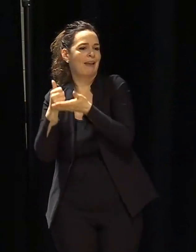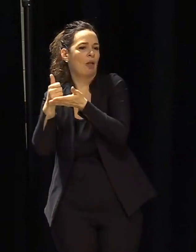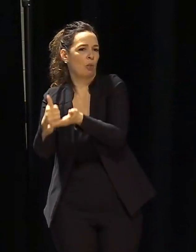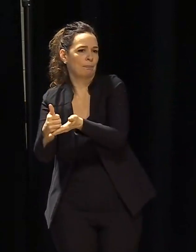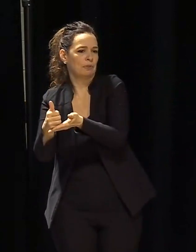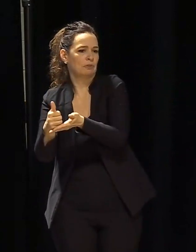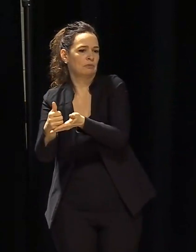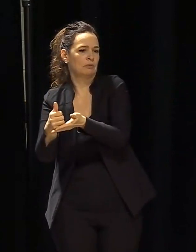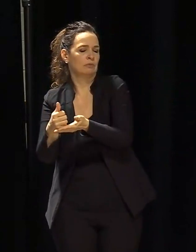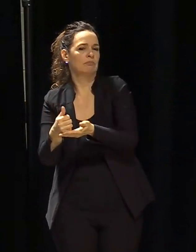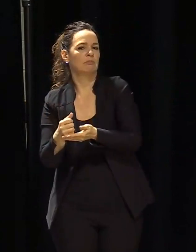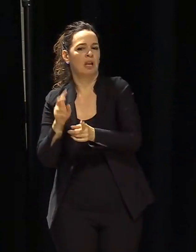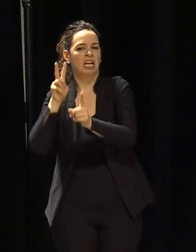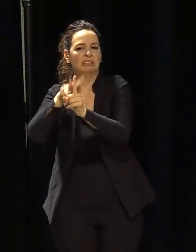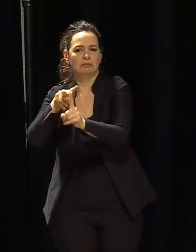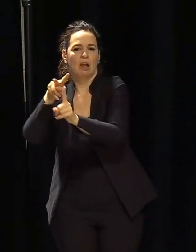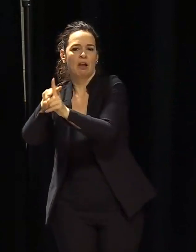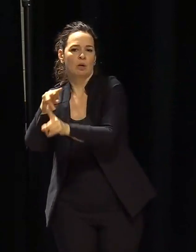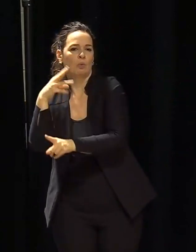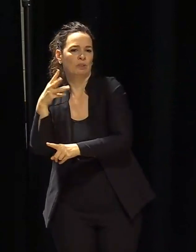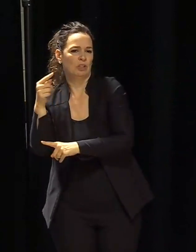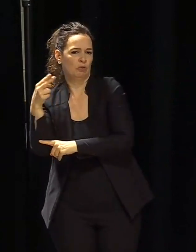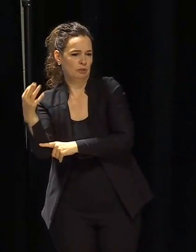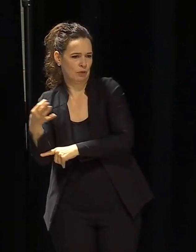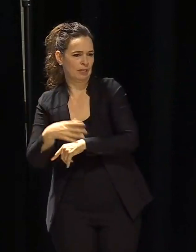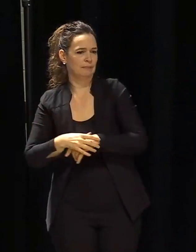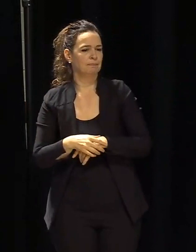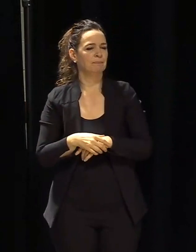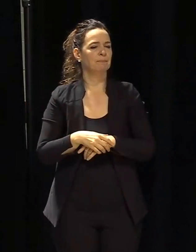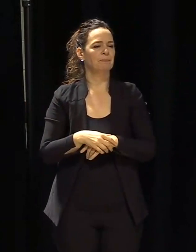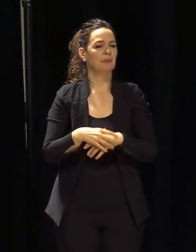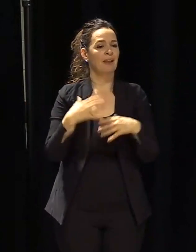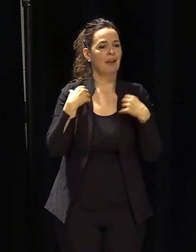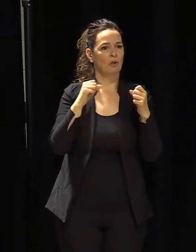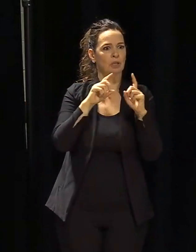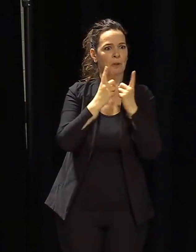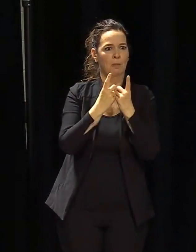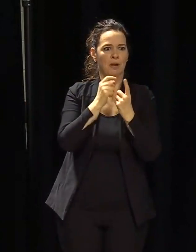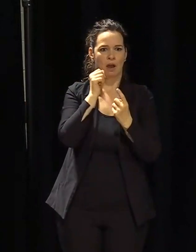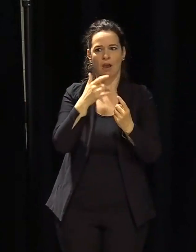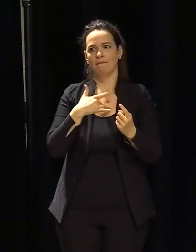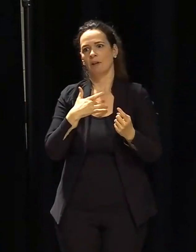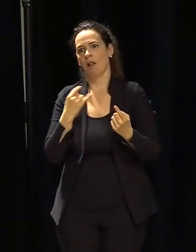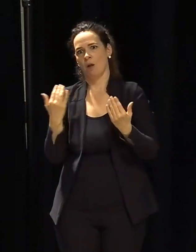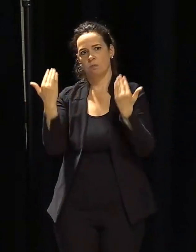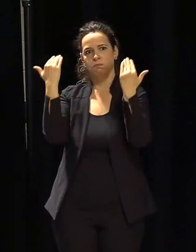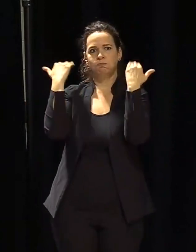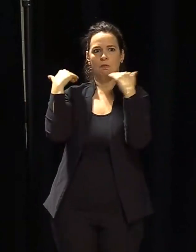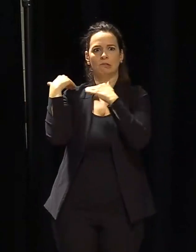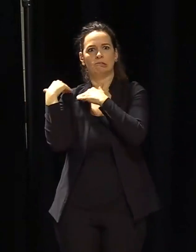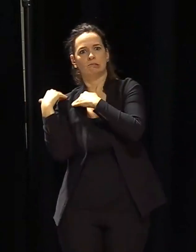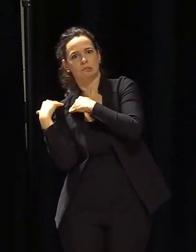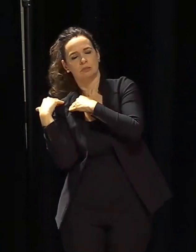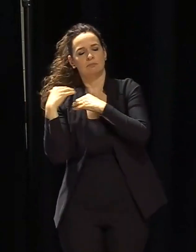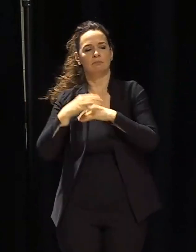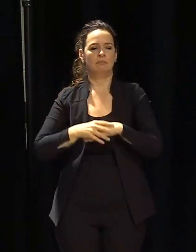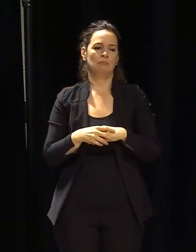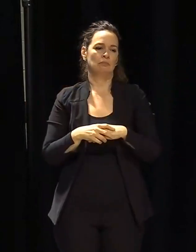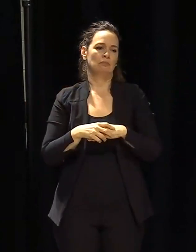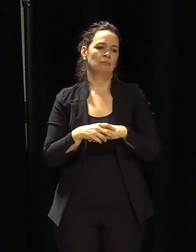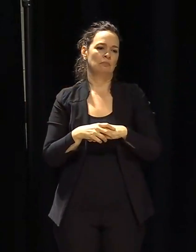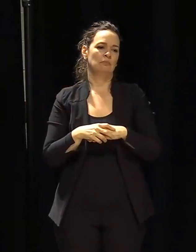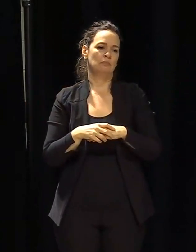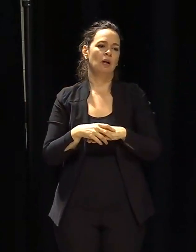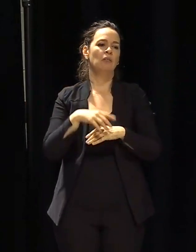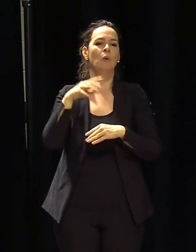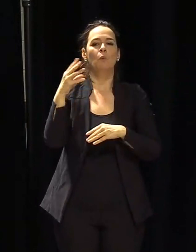It's something that the health department doesn't have to do. And then Wednesdays and Thursdays, you got these employees coming in, and